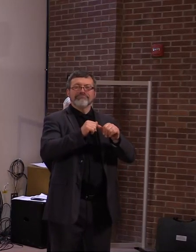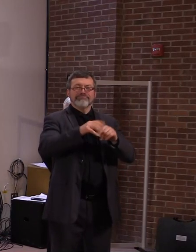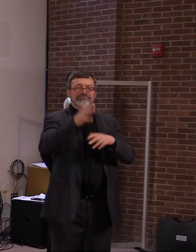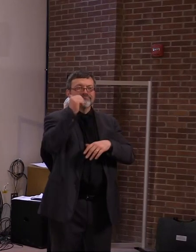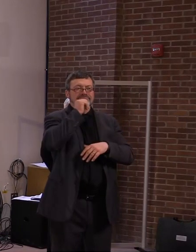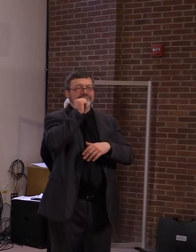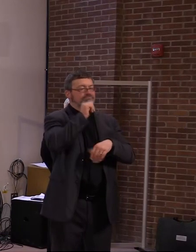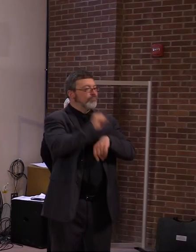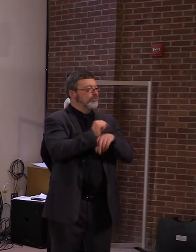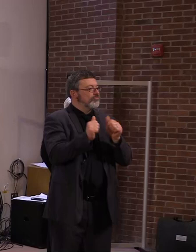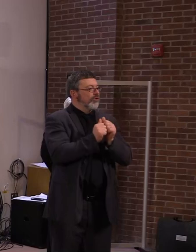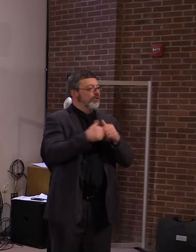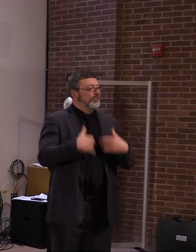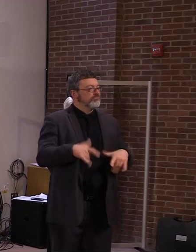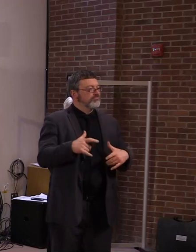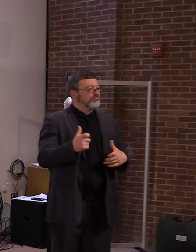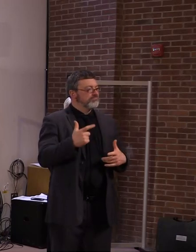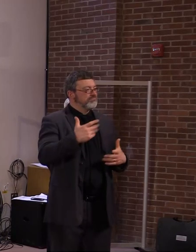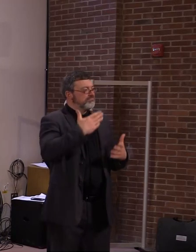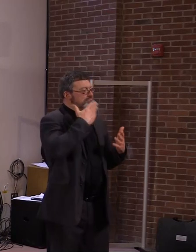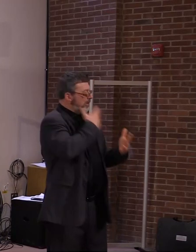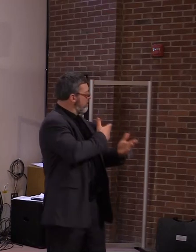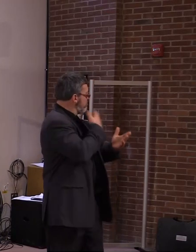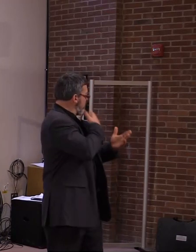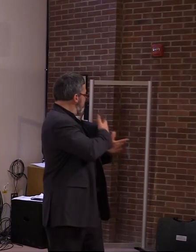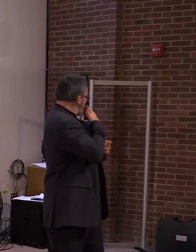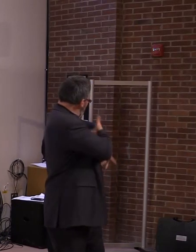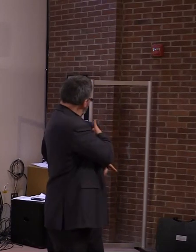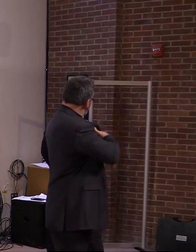Much appreciated, and thank you, Secretary Smith.